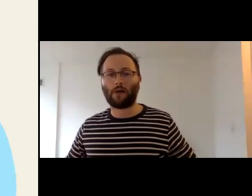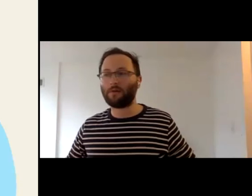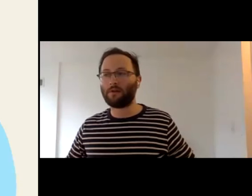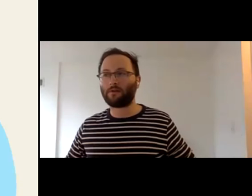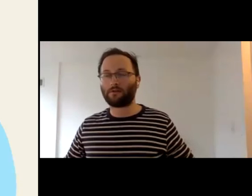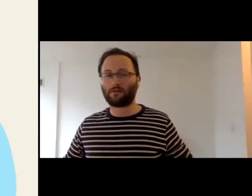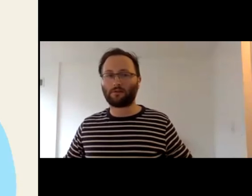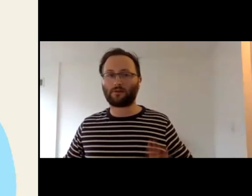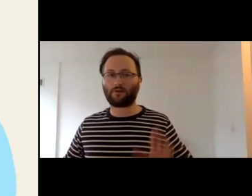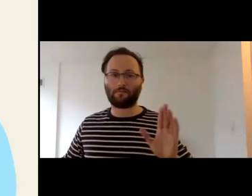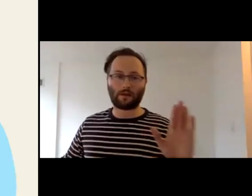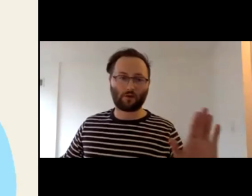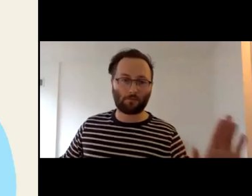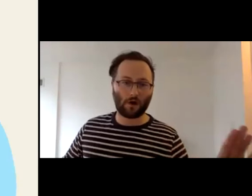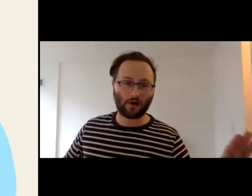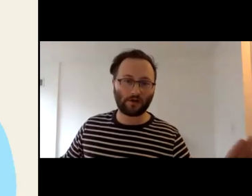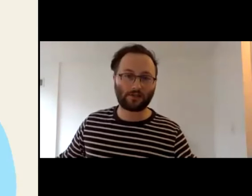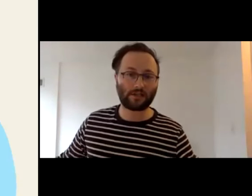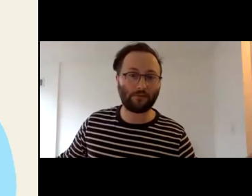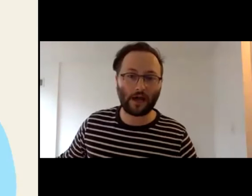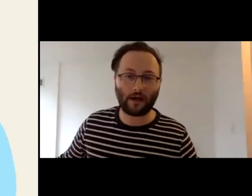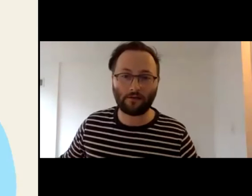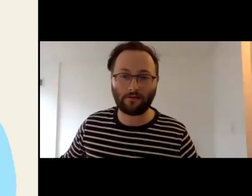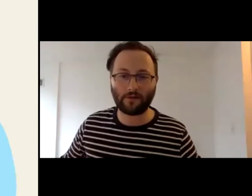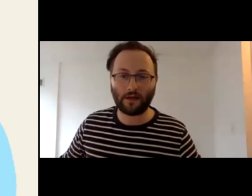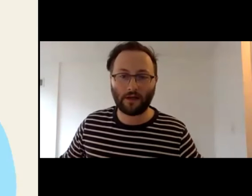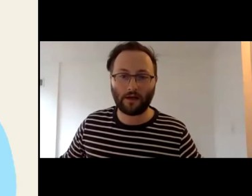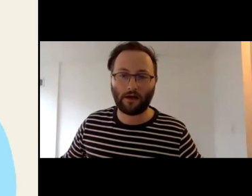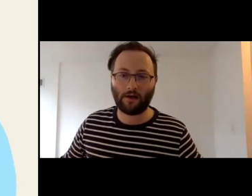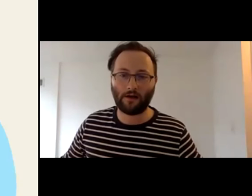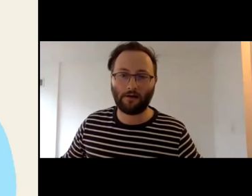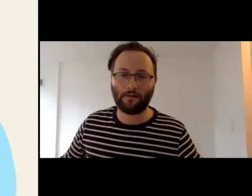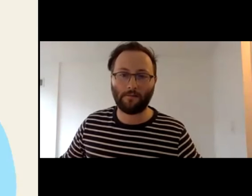So I'm going to sort of make a quick pause. Does anyone have